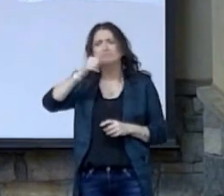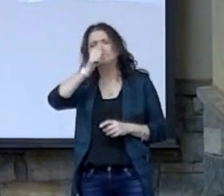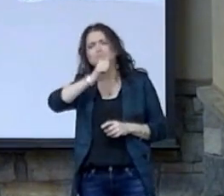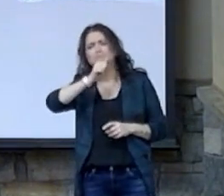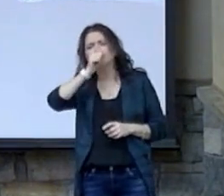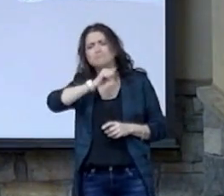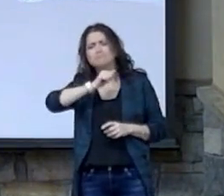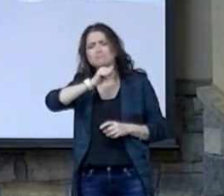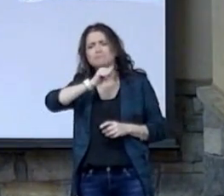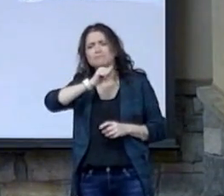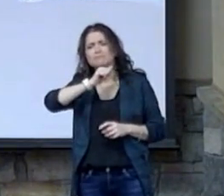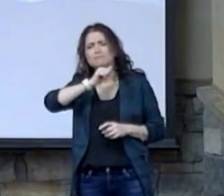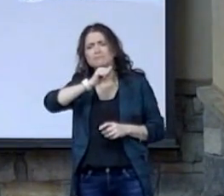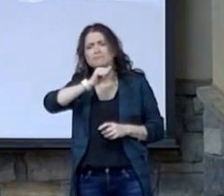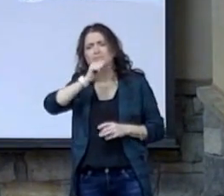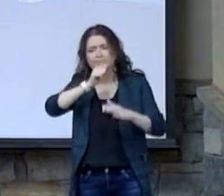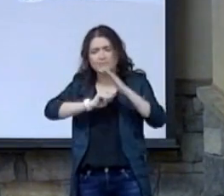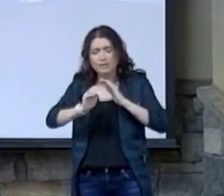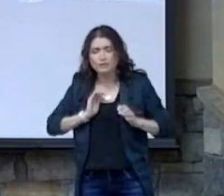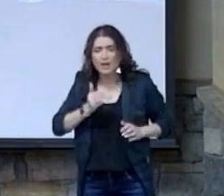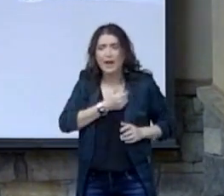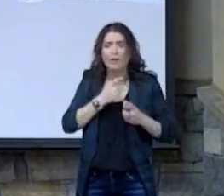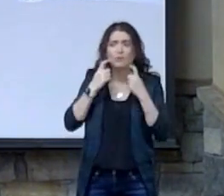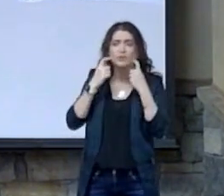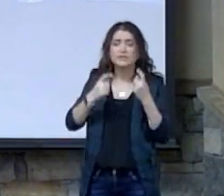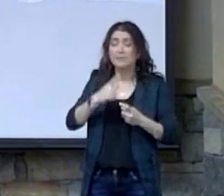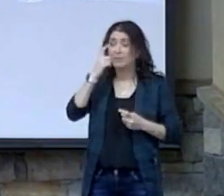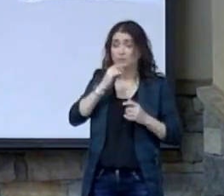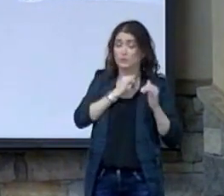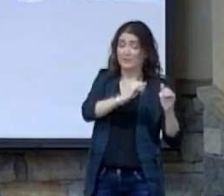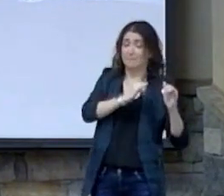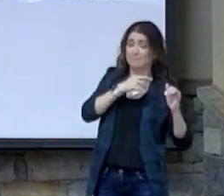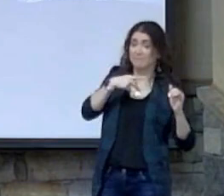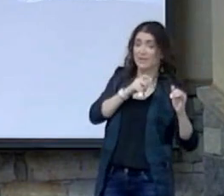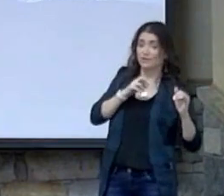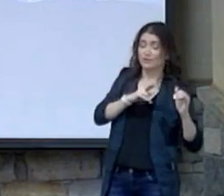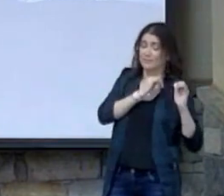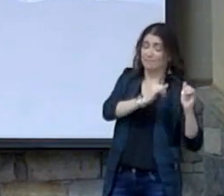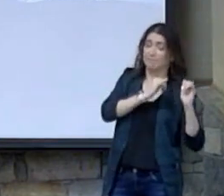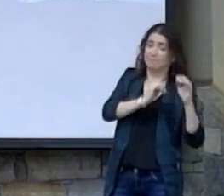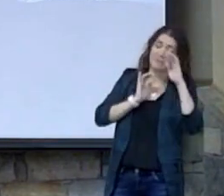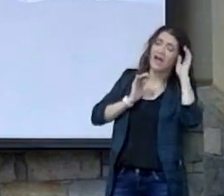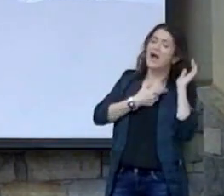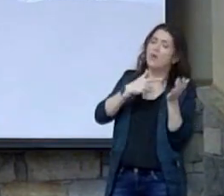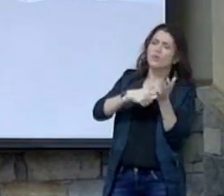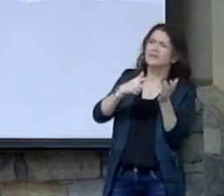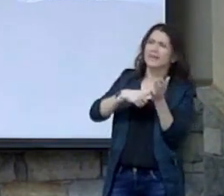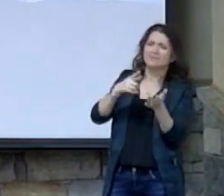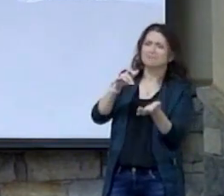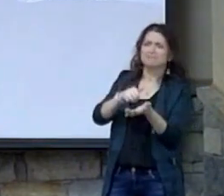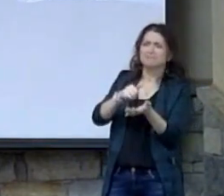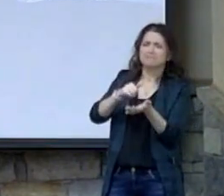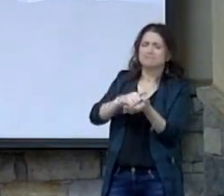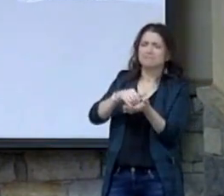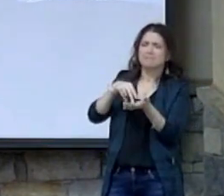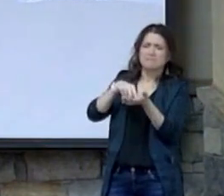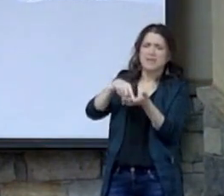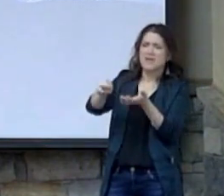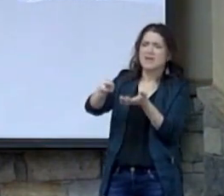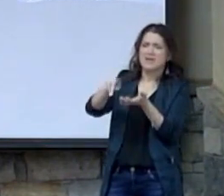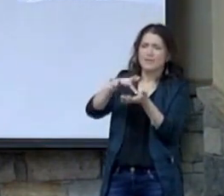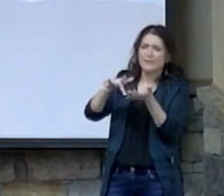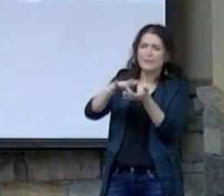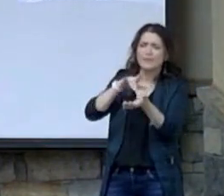bears up under our sin because you see, we're in the same boat Peter's in. Our debt couldn't be repaid in 20 lifetimes, but yet